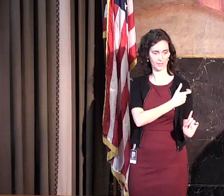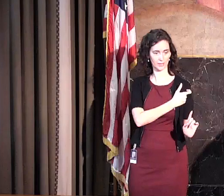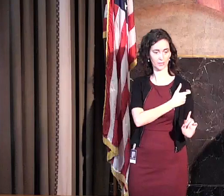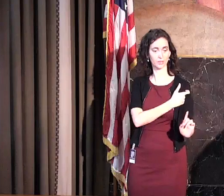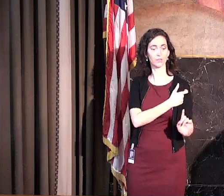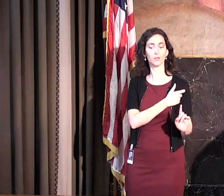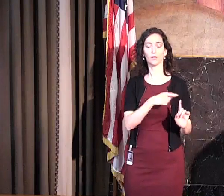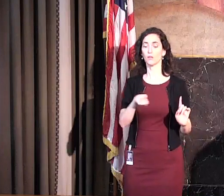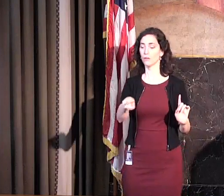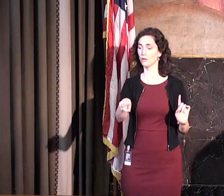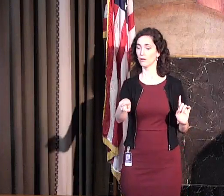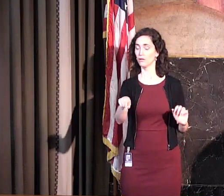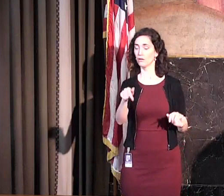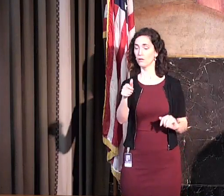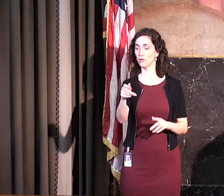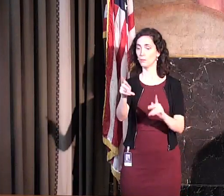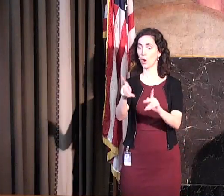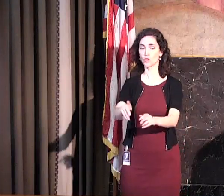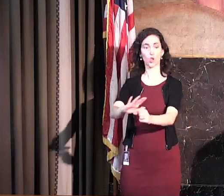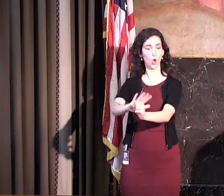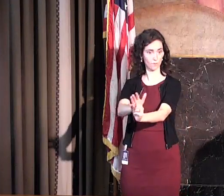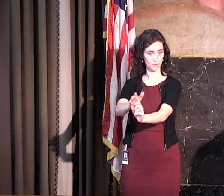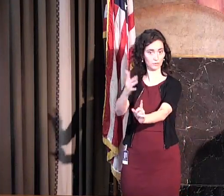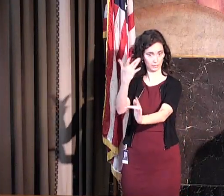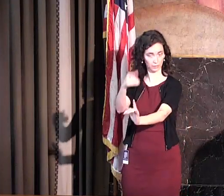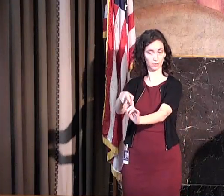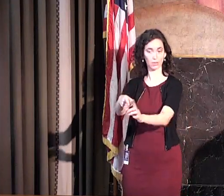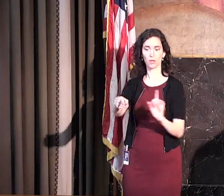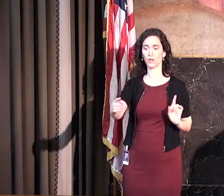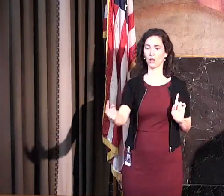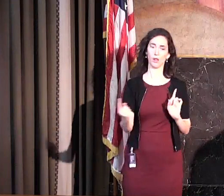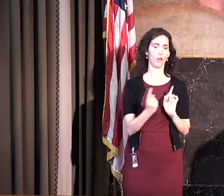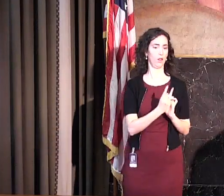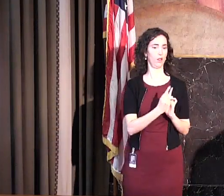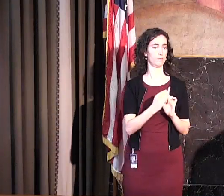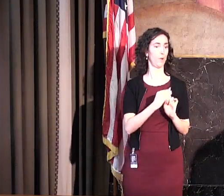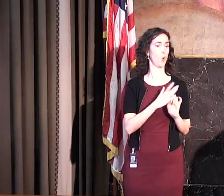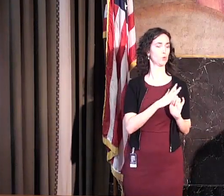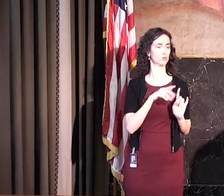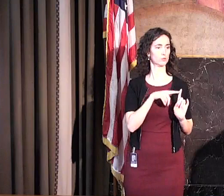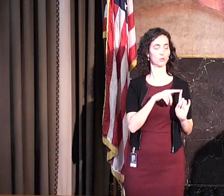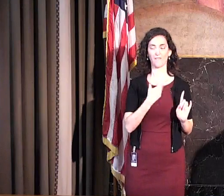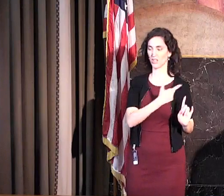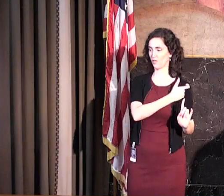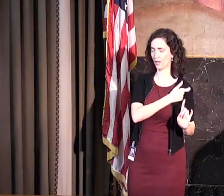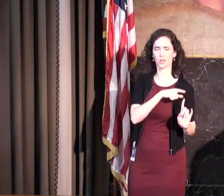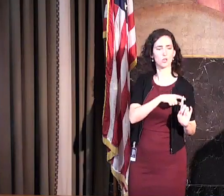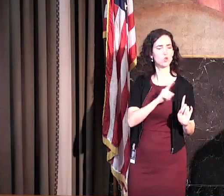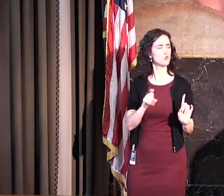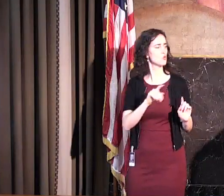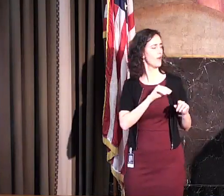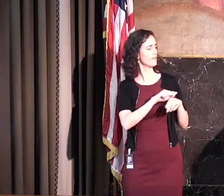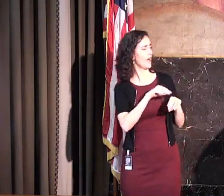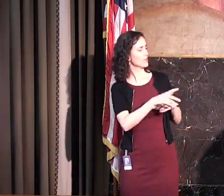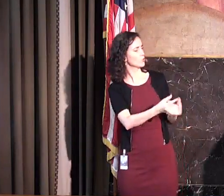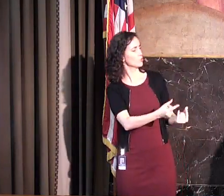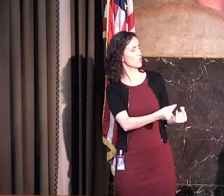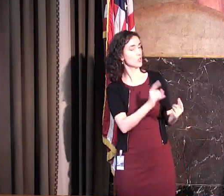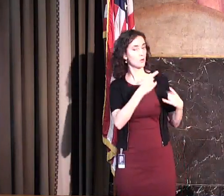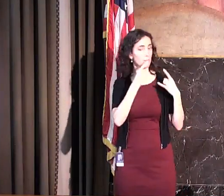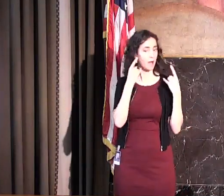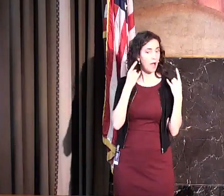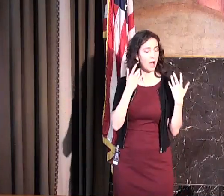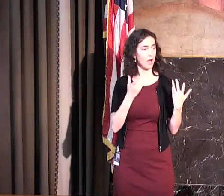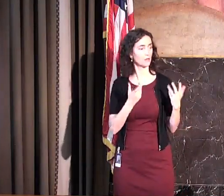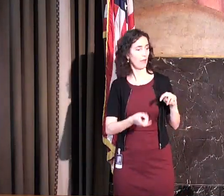exposed to someone with COVID, or, you know, should you wear masks to be, if you want to be